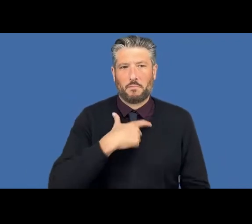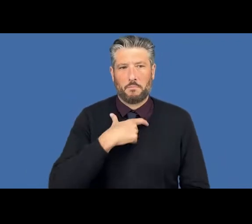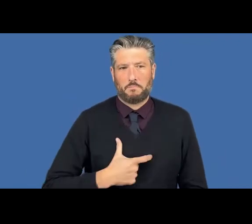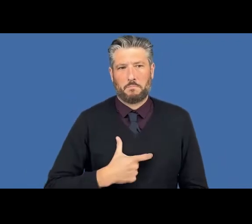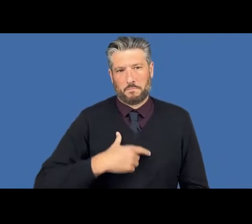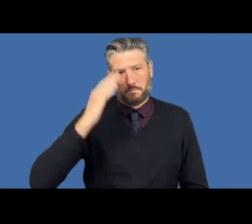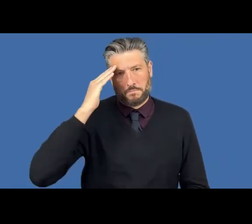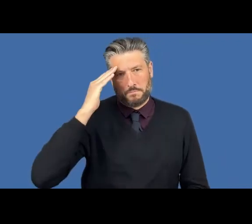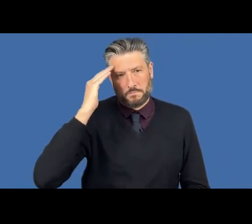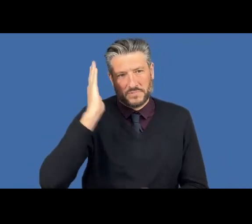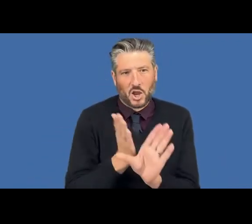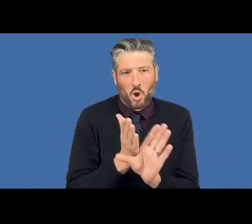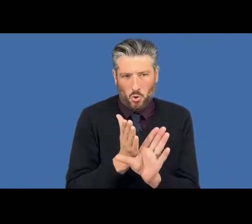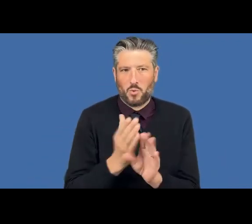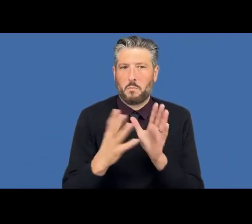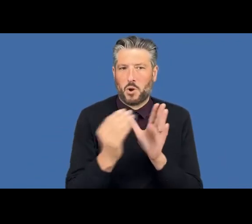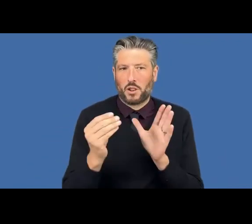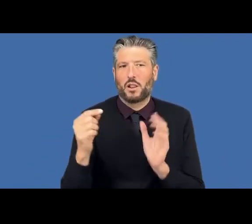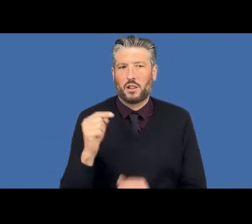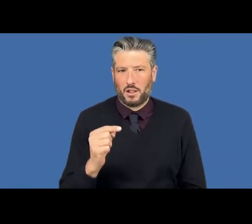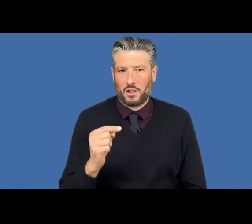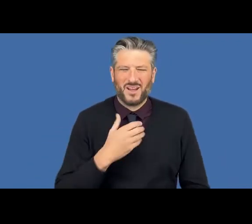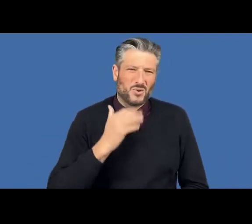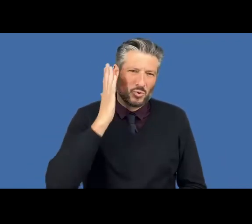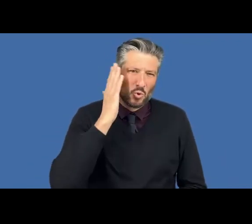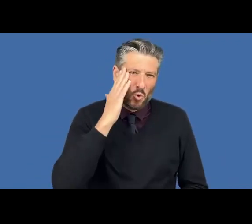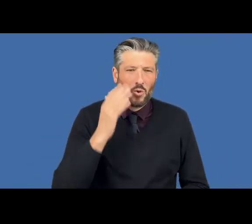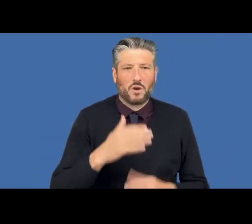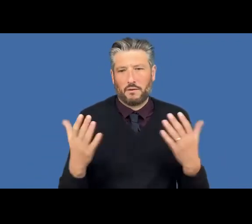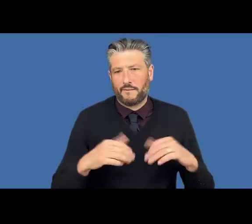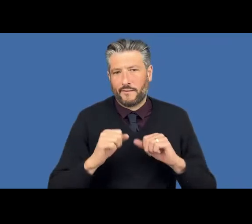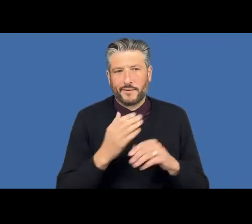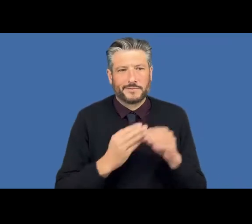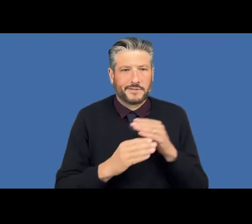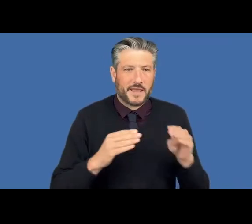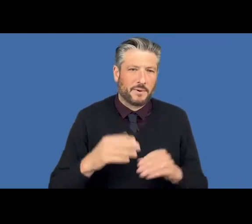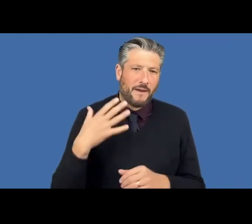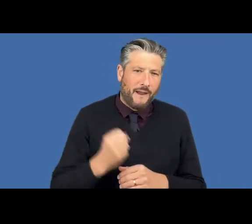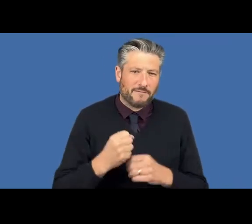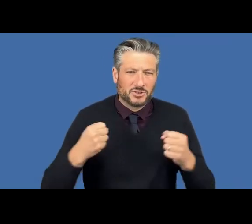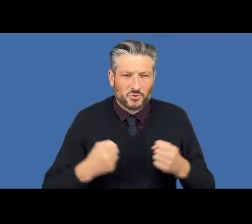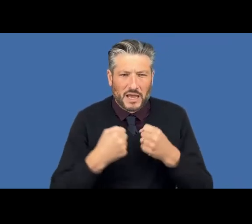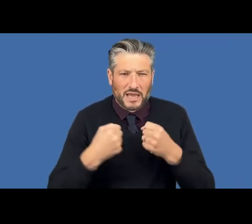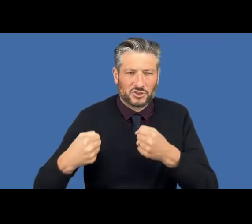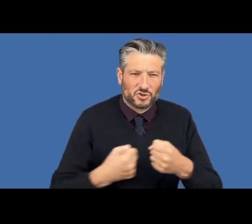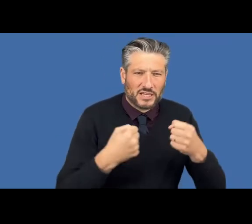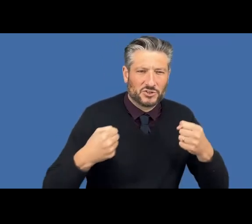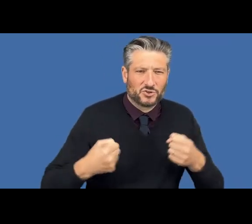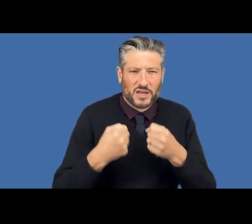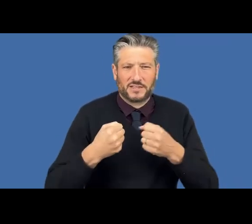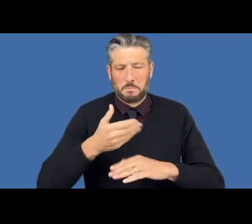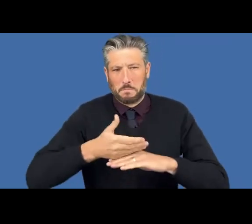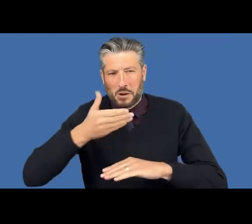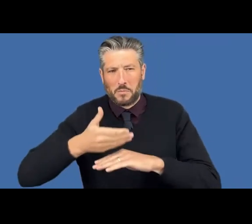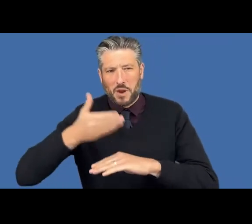we recognize the challenges that impairment may bring, but also strive to remove the barriers that we're able